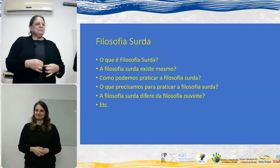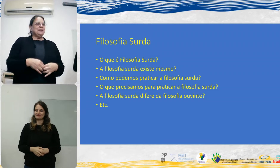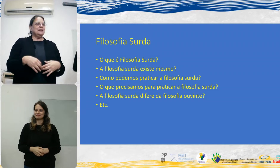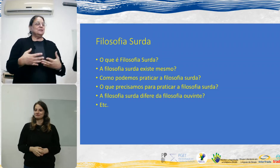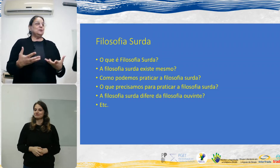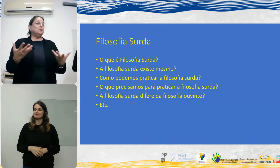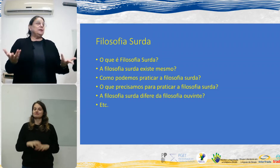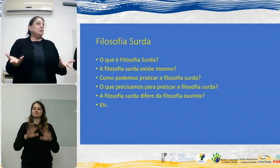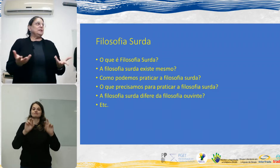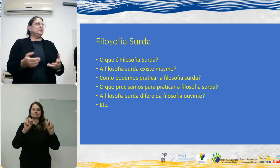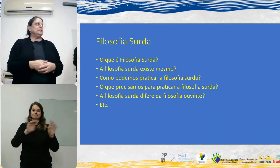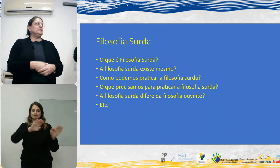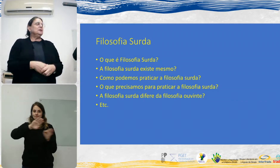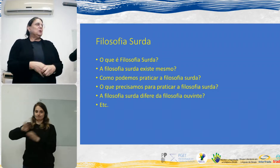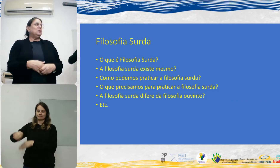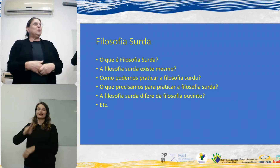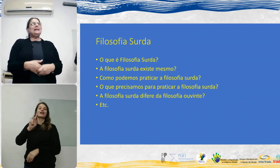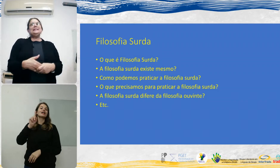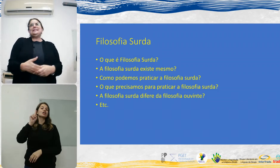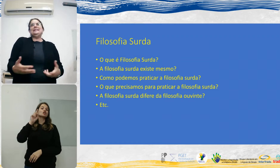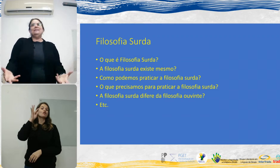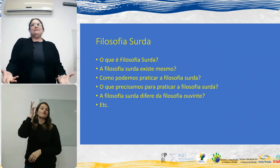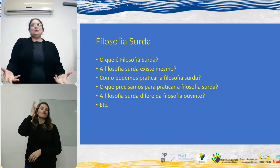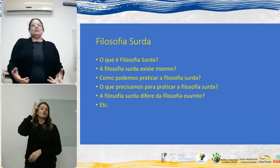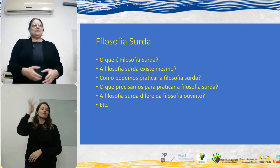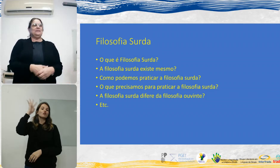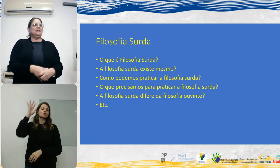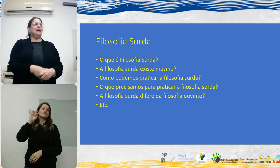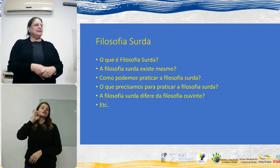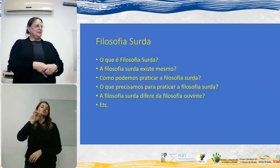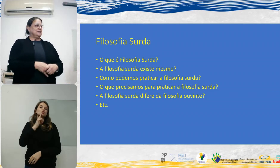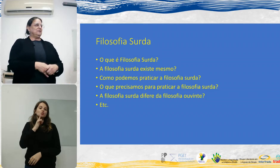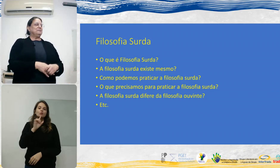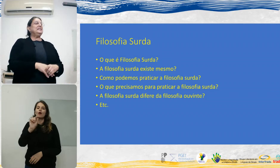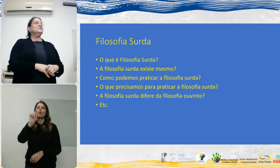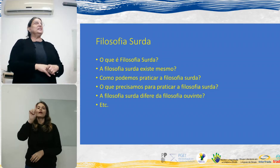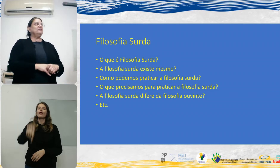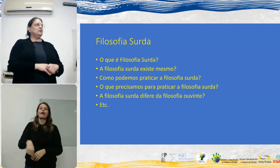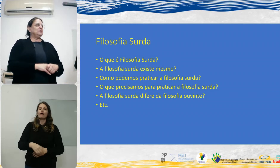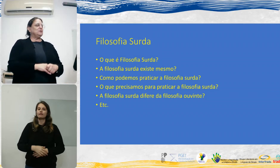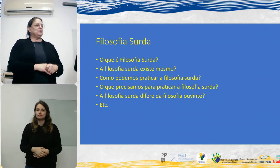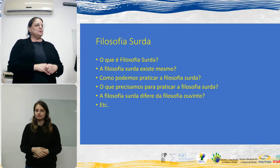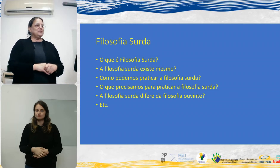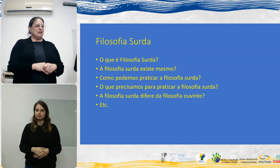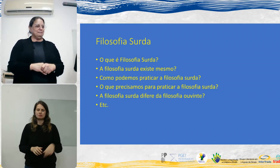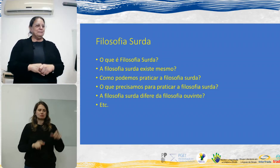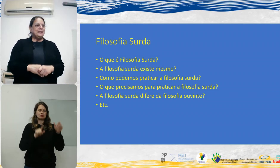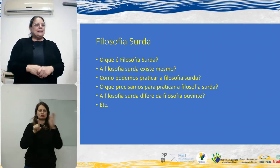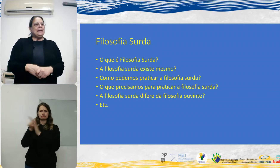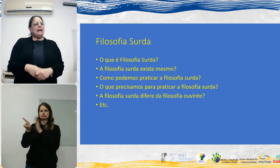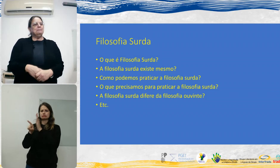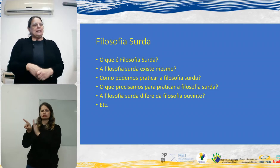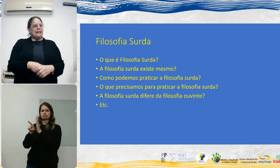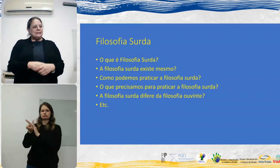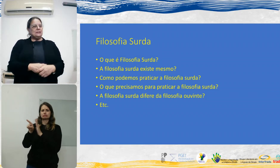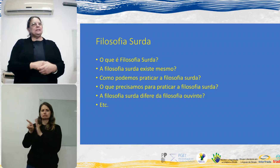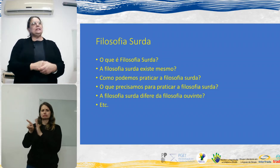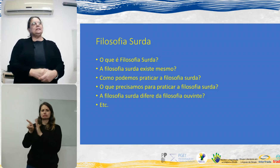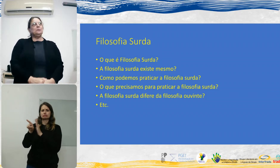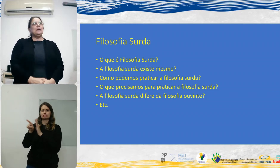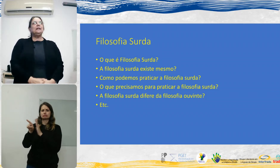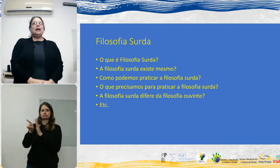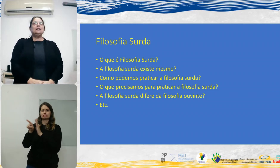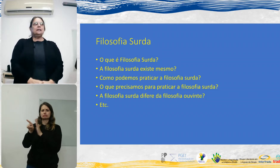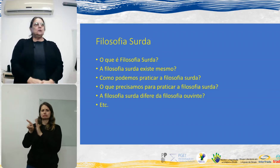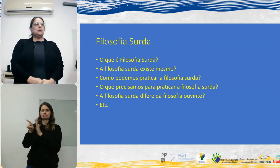it. And so one question is, well, what is deaf philosophy? I get this from hearing philosophers all the time. And my answer